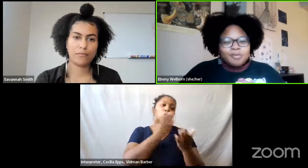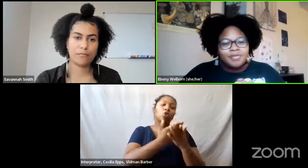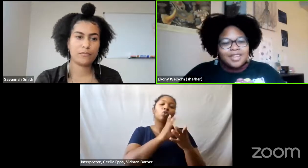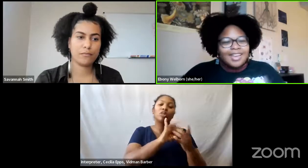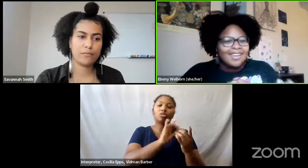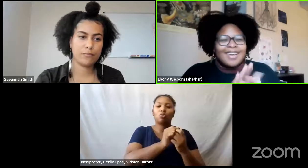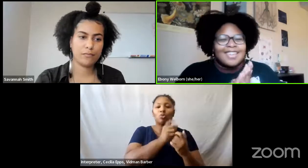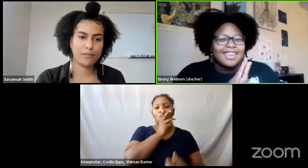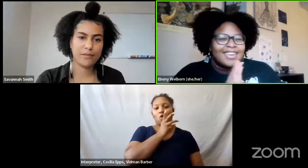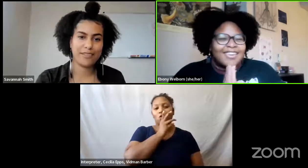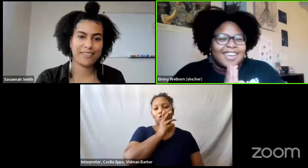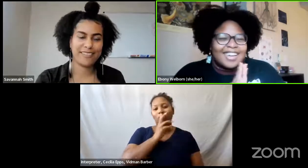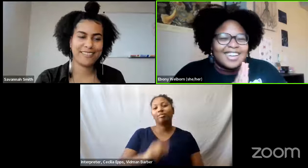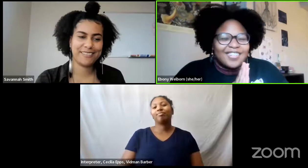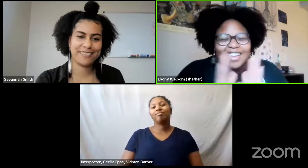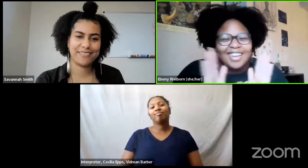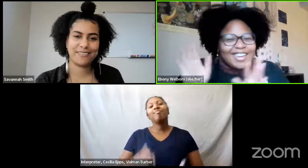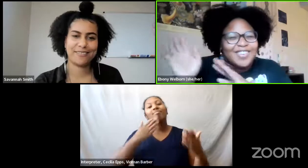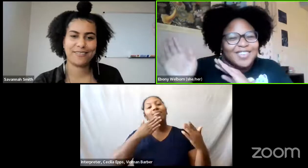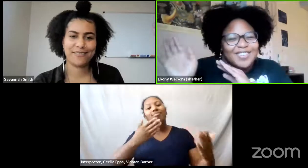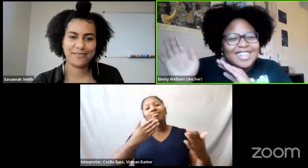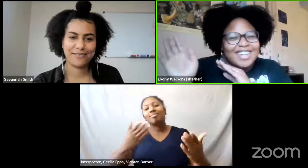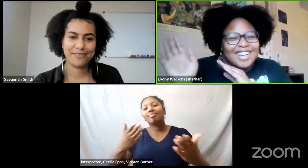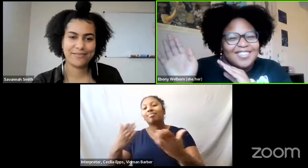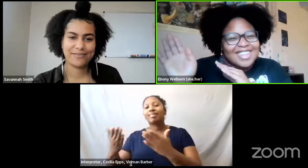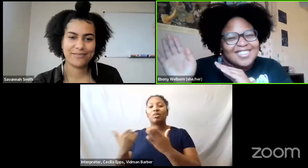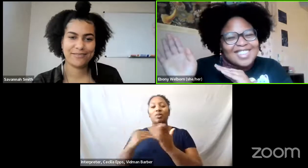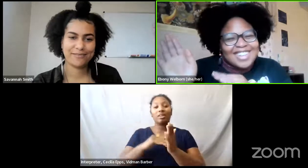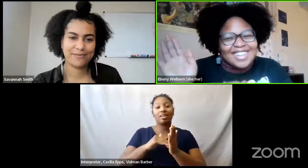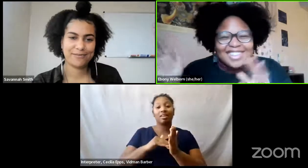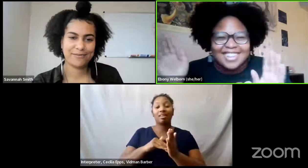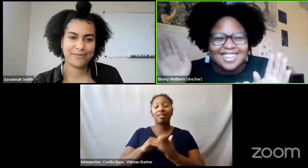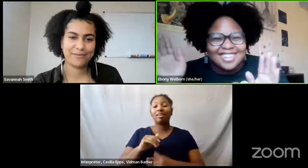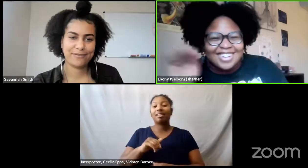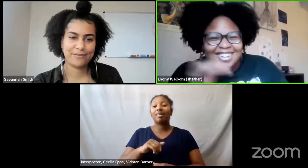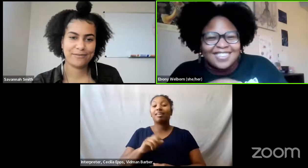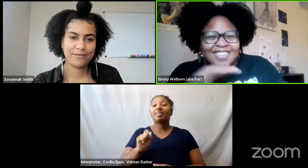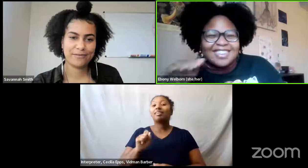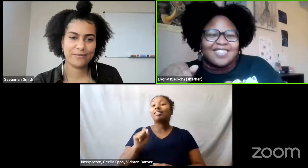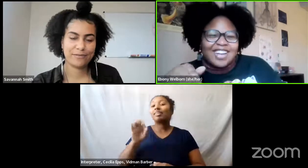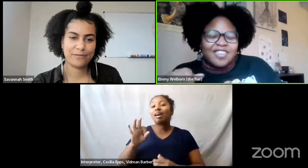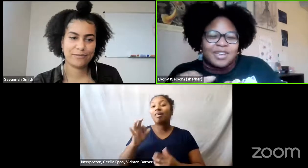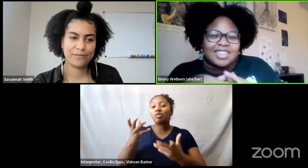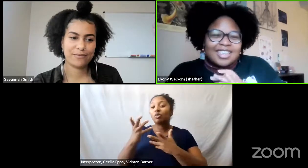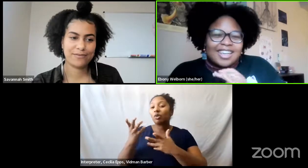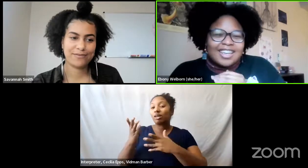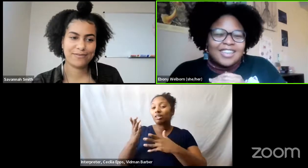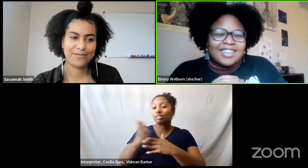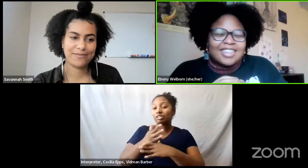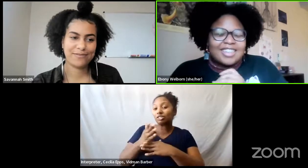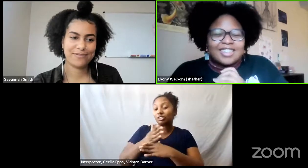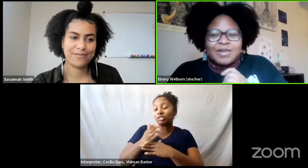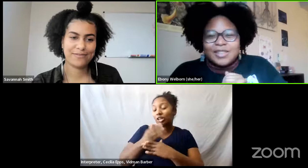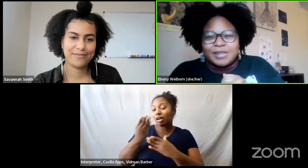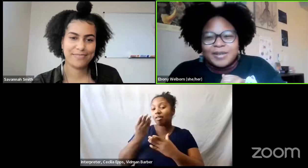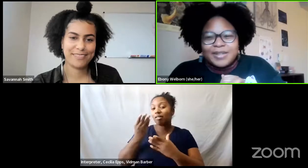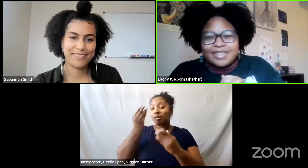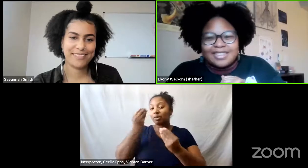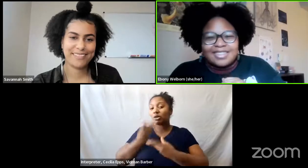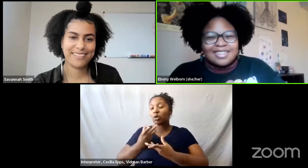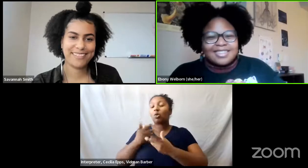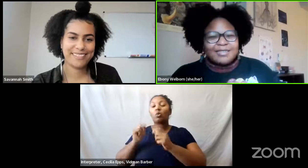So thank you again. And if you ever want to share about this with us, let us know. We'll drop our information at the end and you can tell us